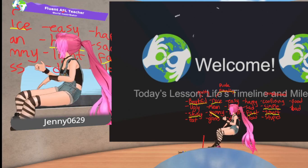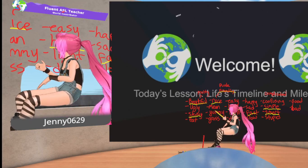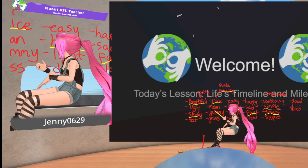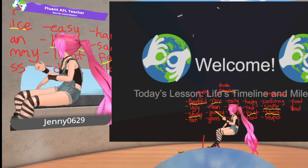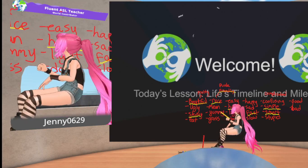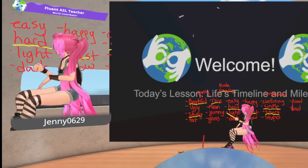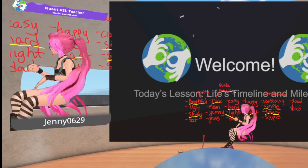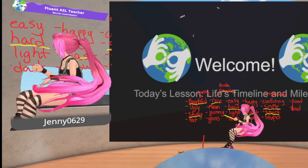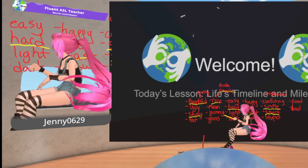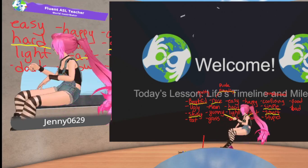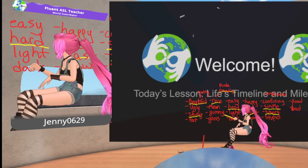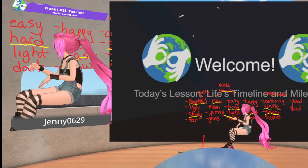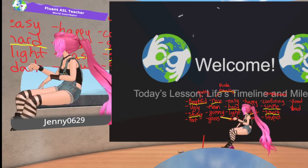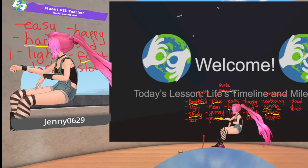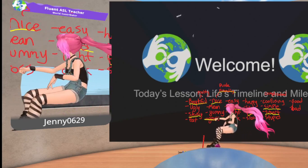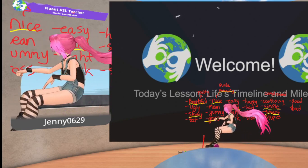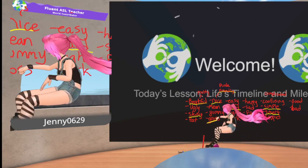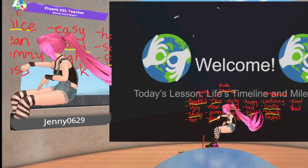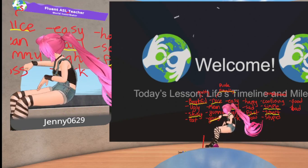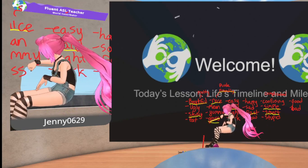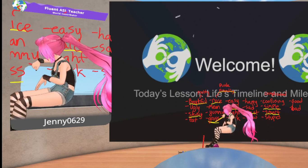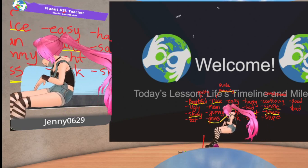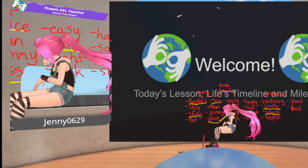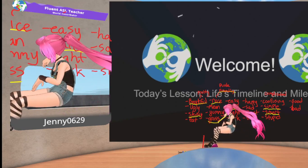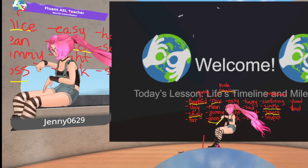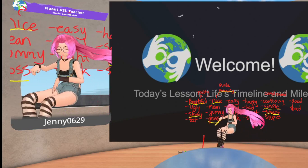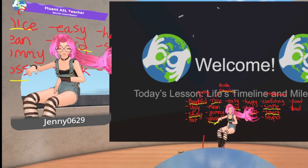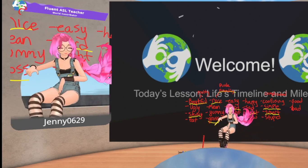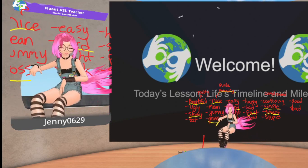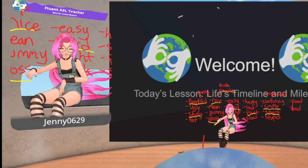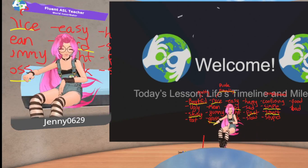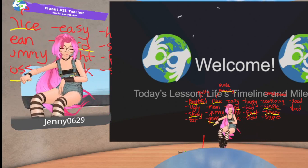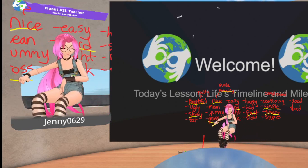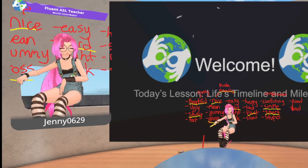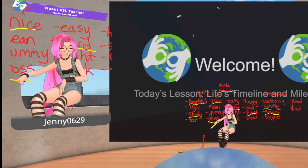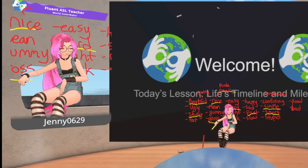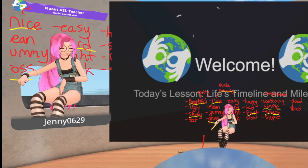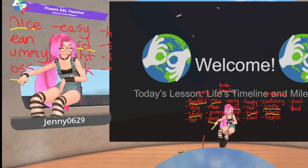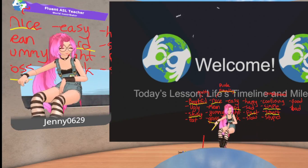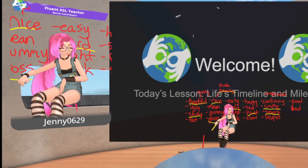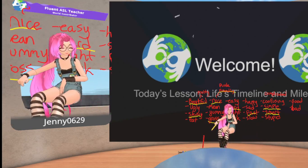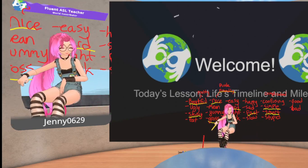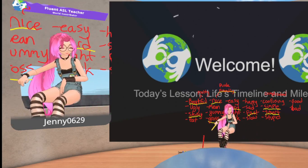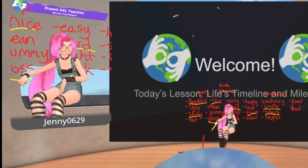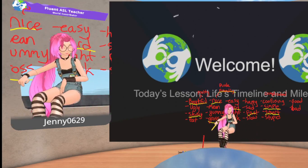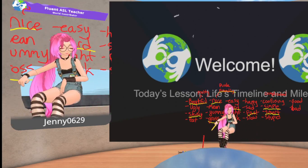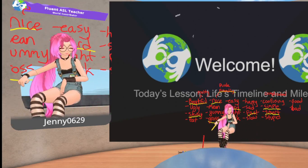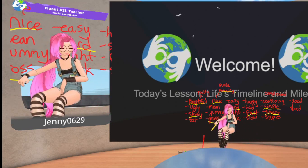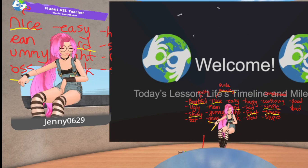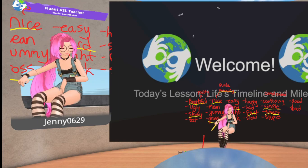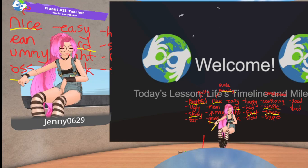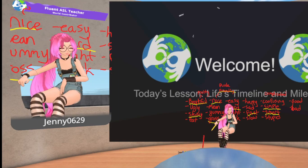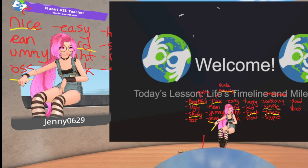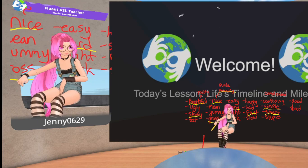Good. And gross. Yuck.